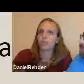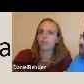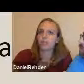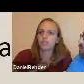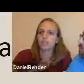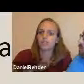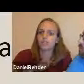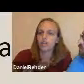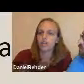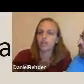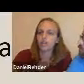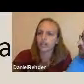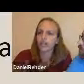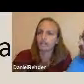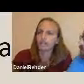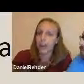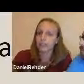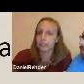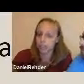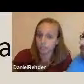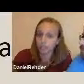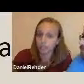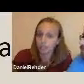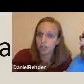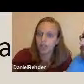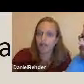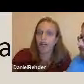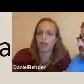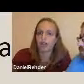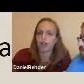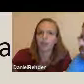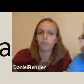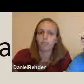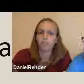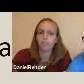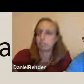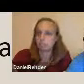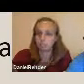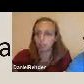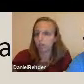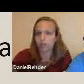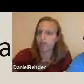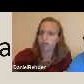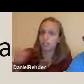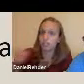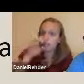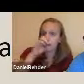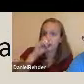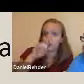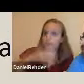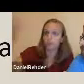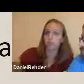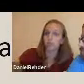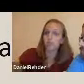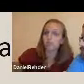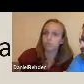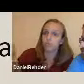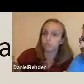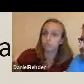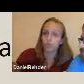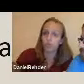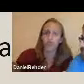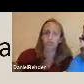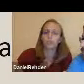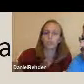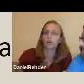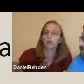the ways that we had to learn how to adapt and live is something that we're going to have to continue to do as we're moving to another